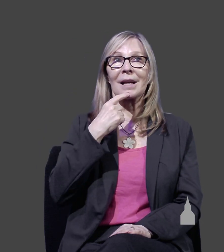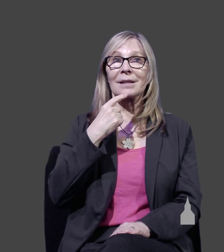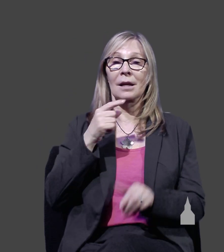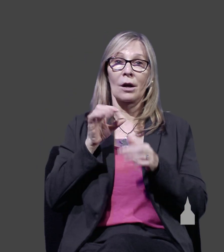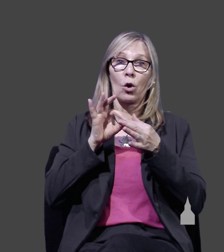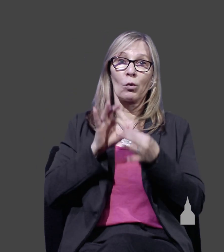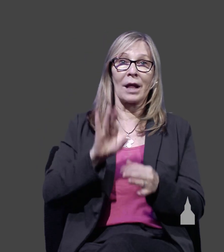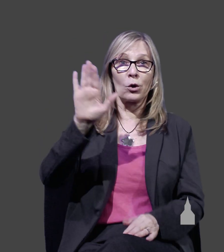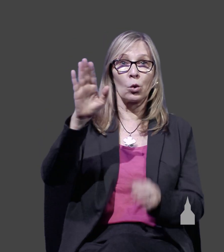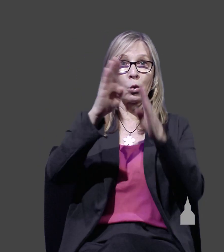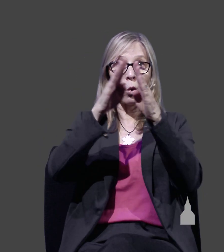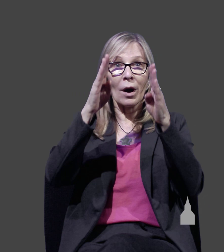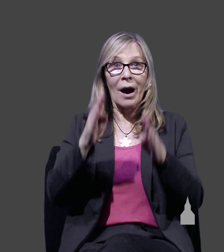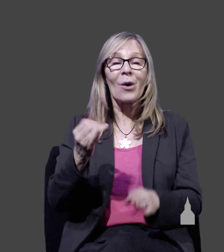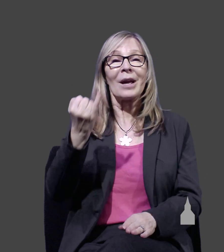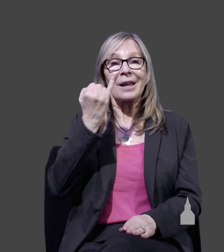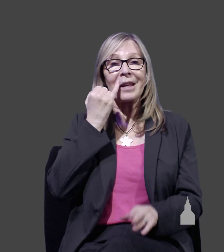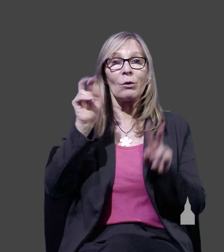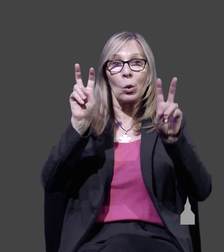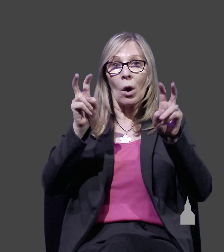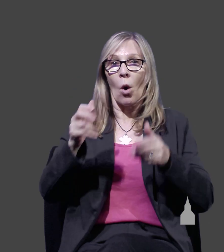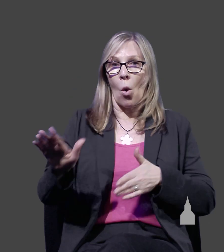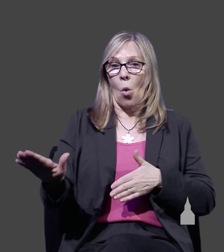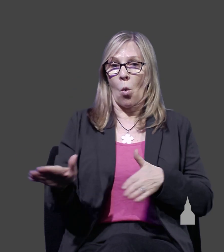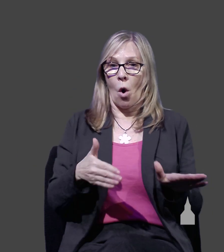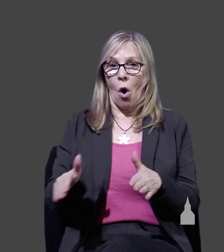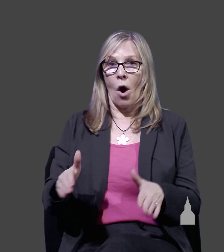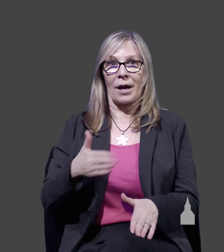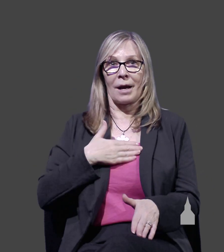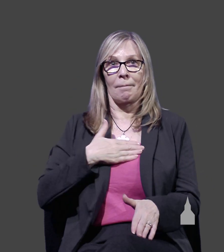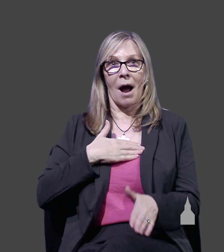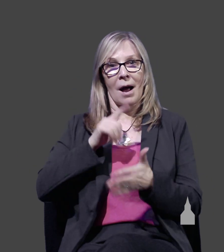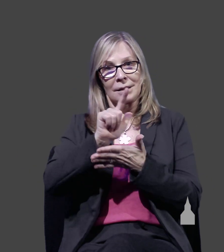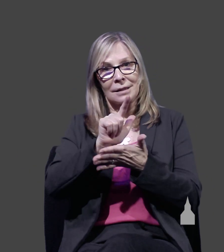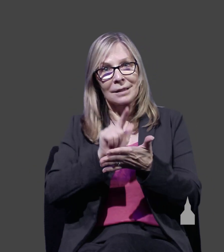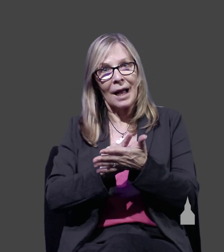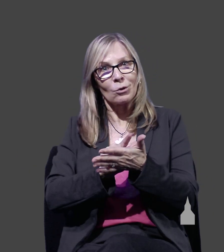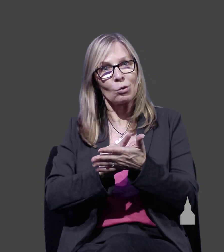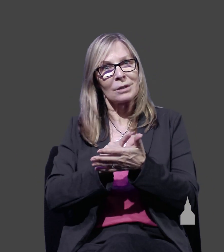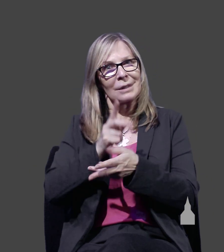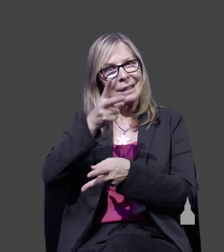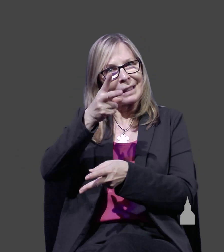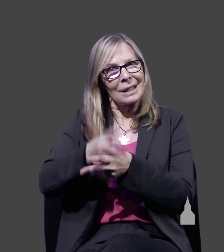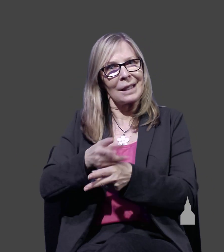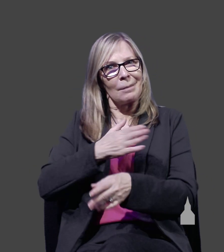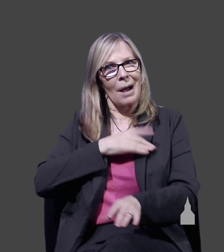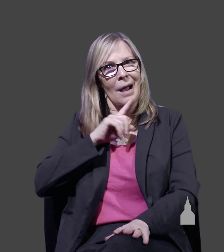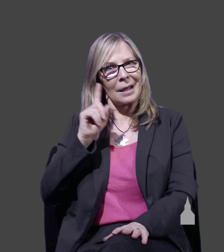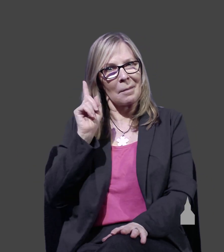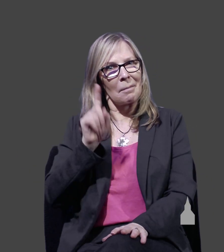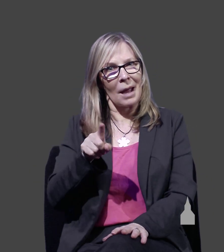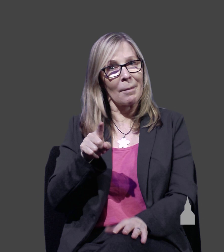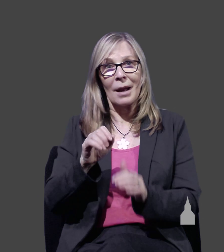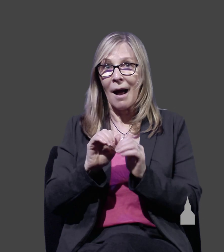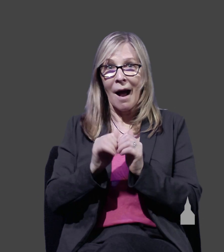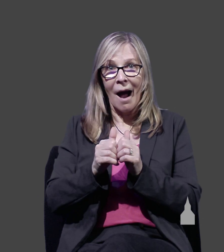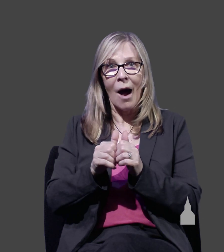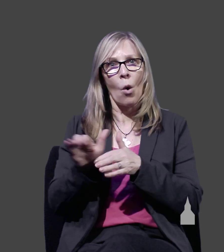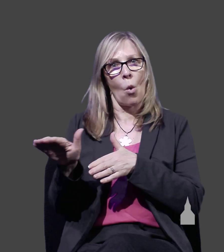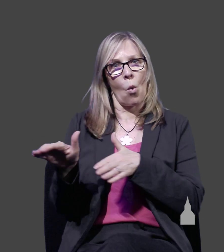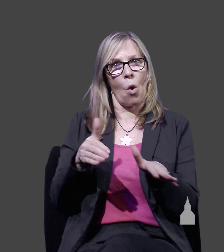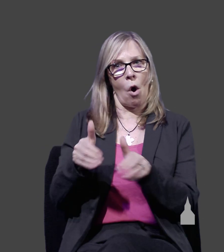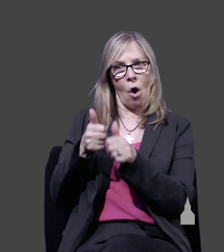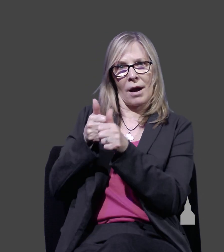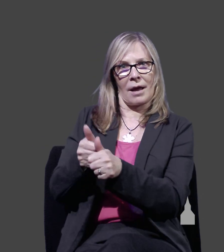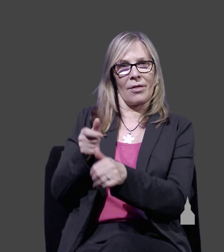you will walk in my statutes and execute my ordinances and keep all my commandments by walking in them,